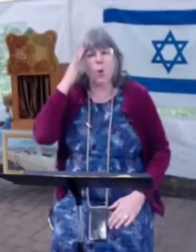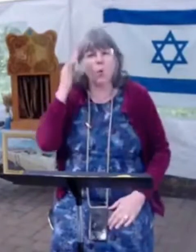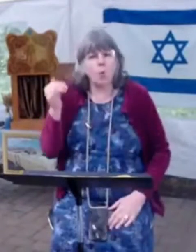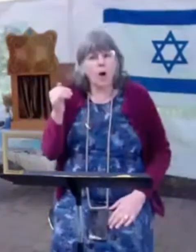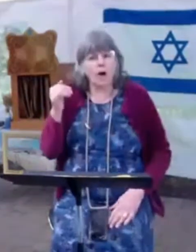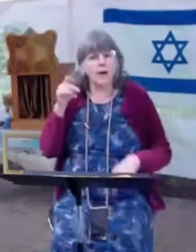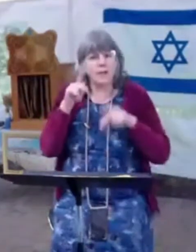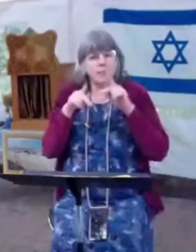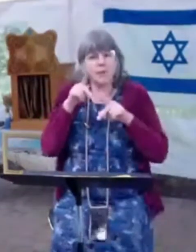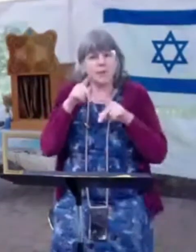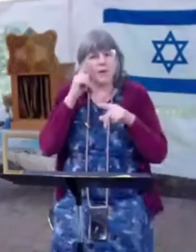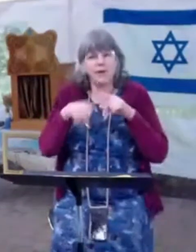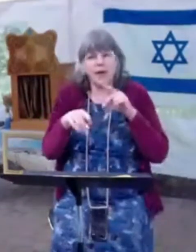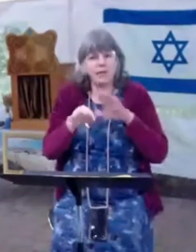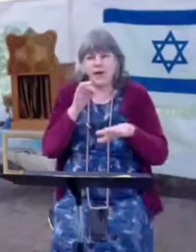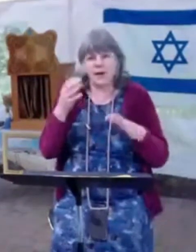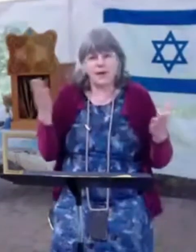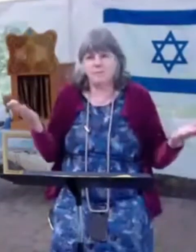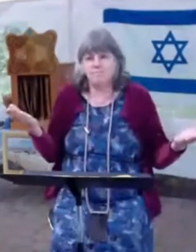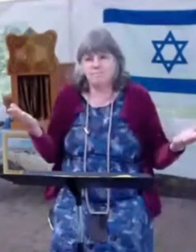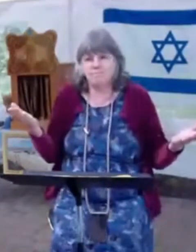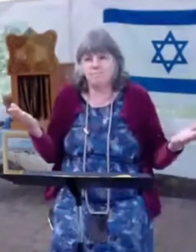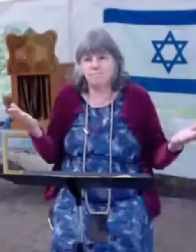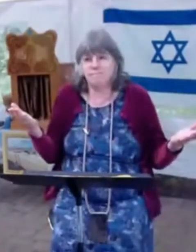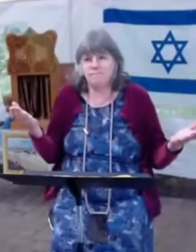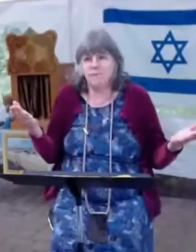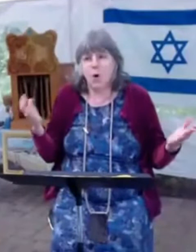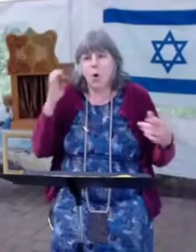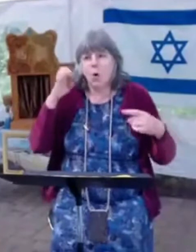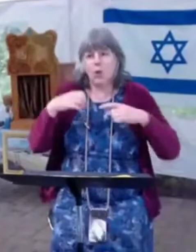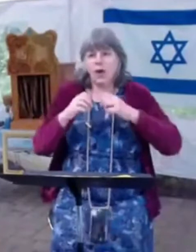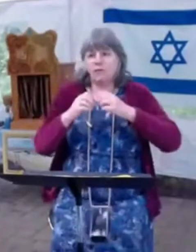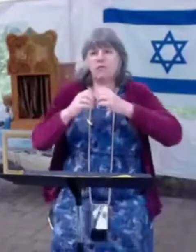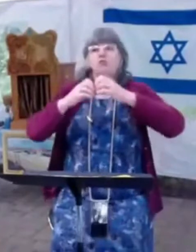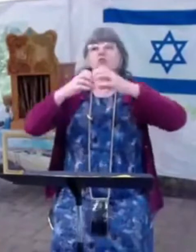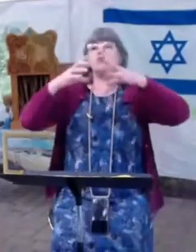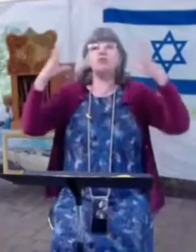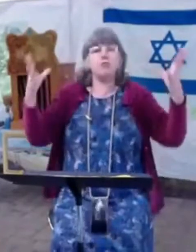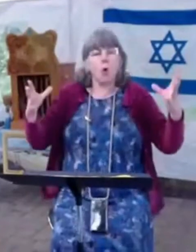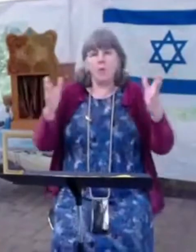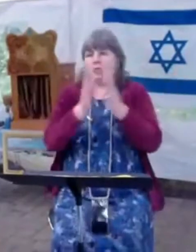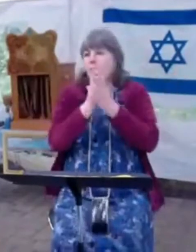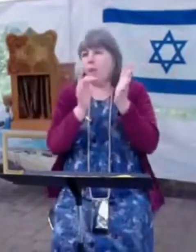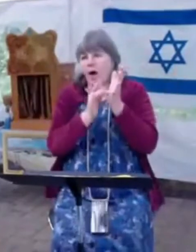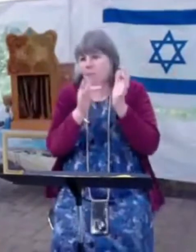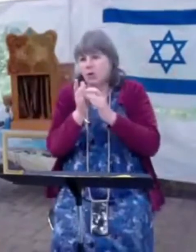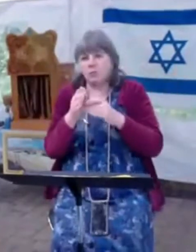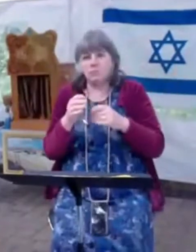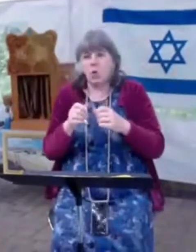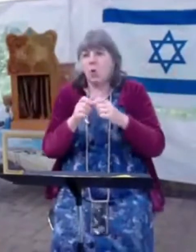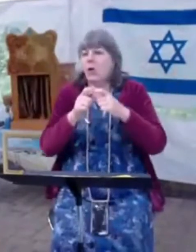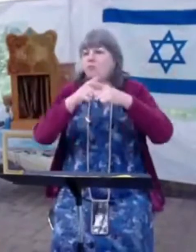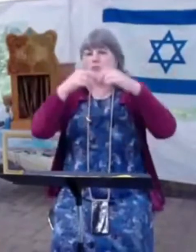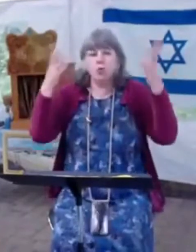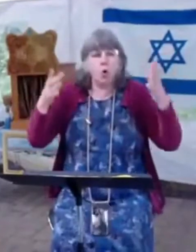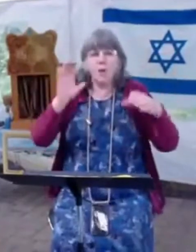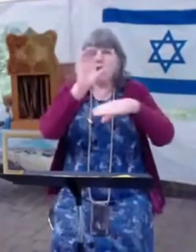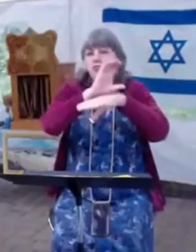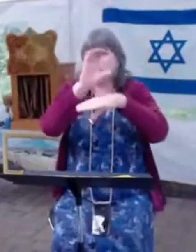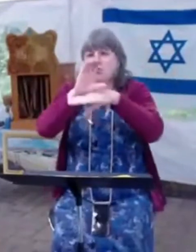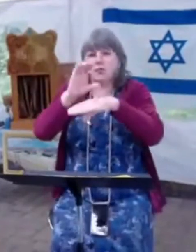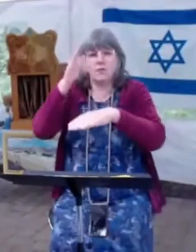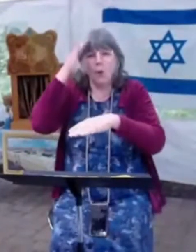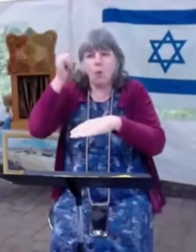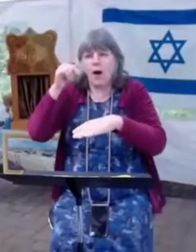Why can't people find the peace of the kingdom of God? Well, we have so much Bible, so much programs. Why can't people find the peace of the kingdom of